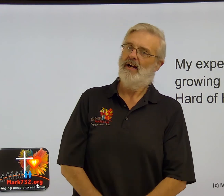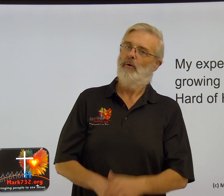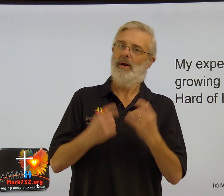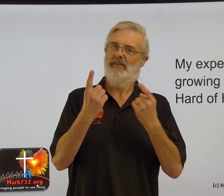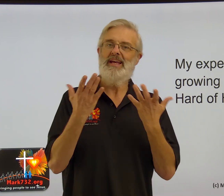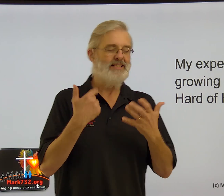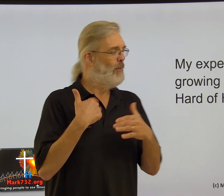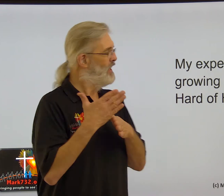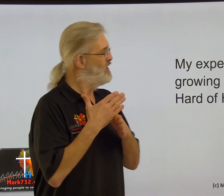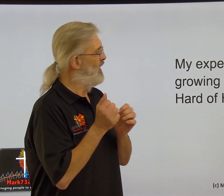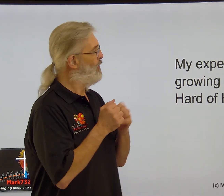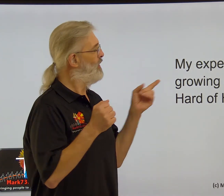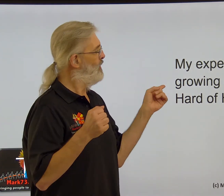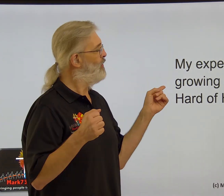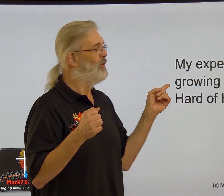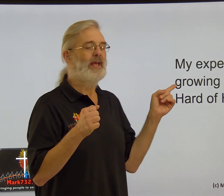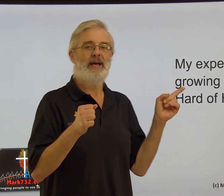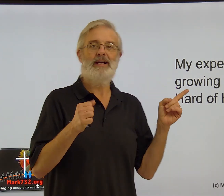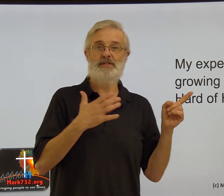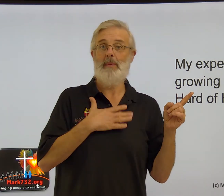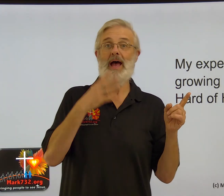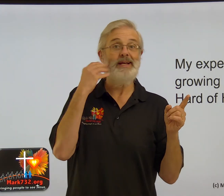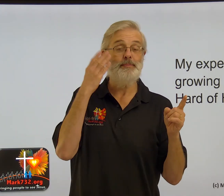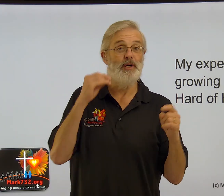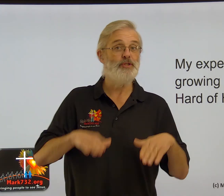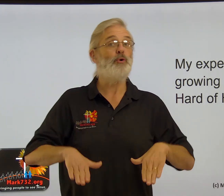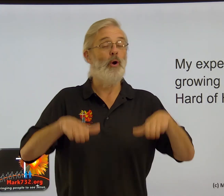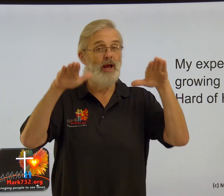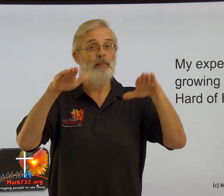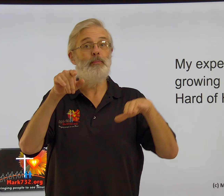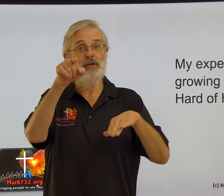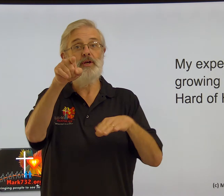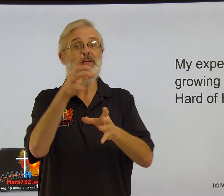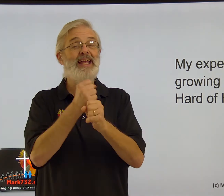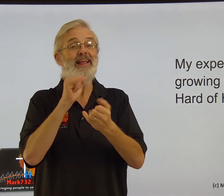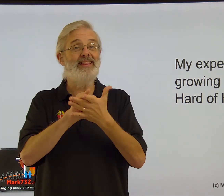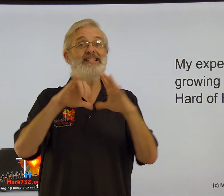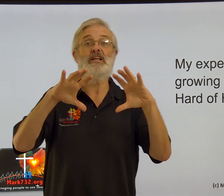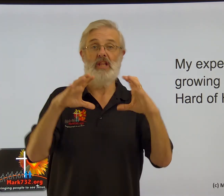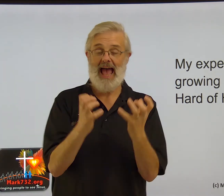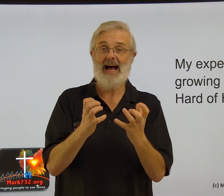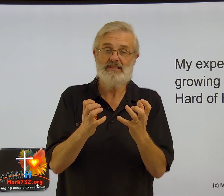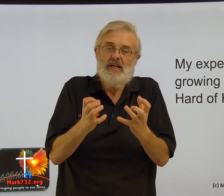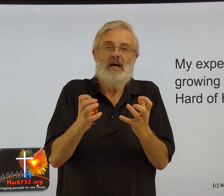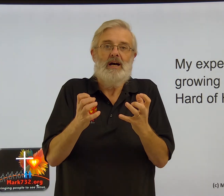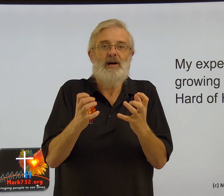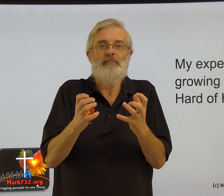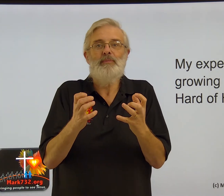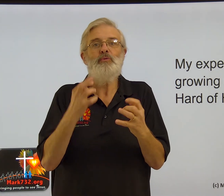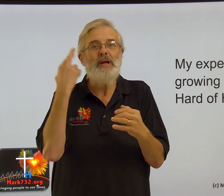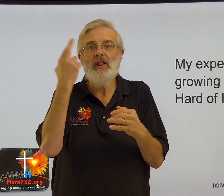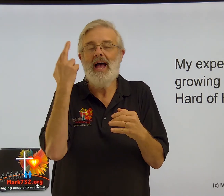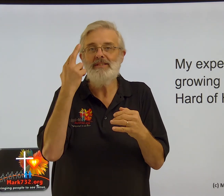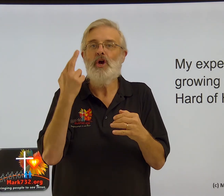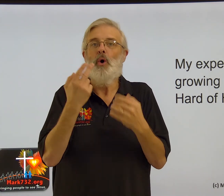One of the things I want to share with you is my experience growing up. When you're taking this class, realize we